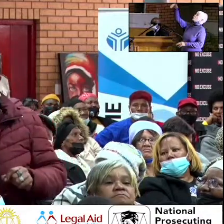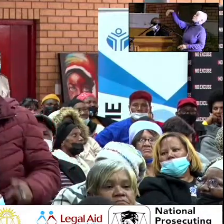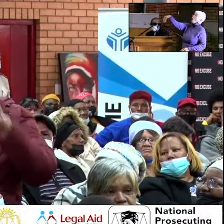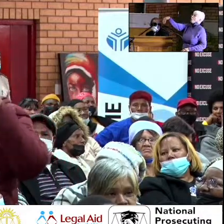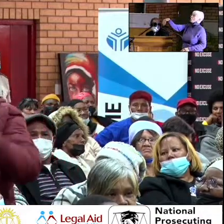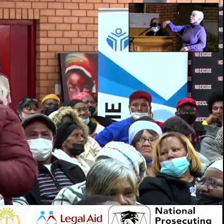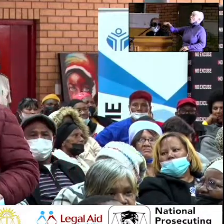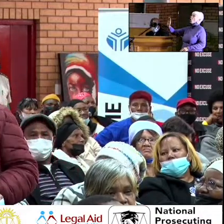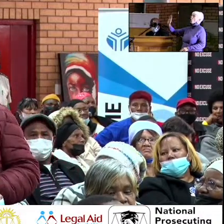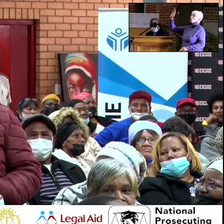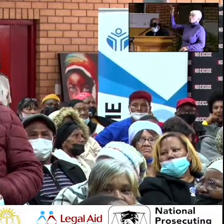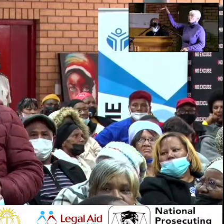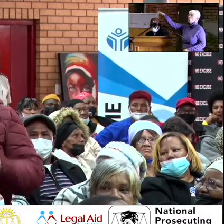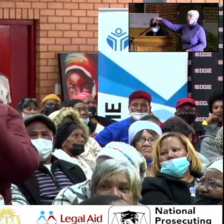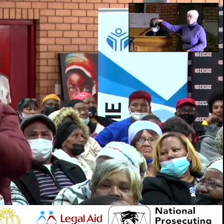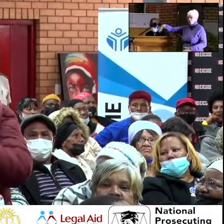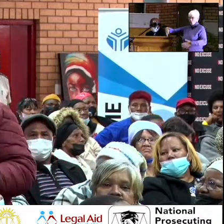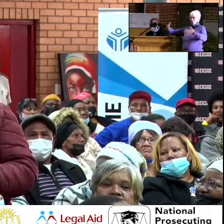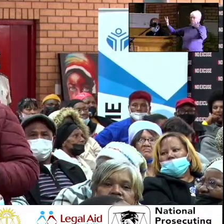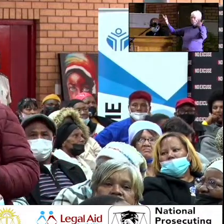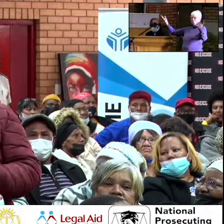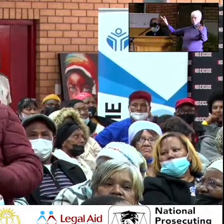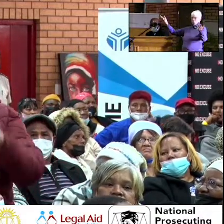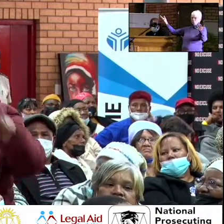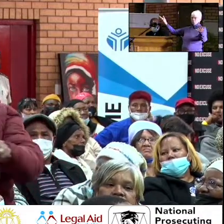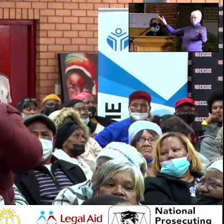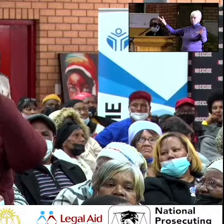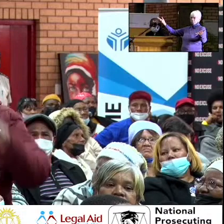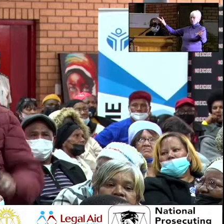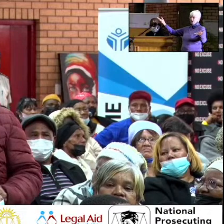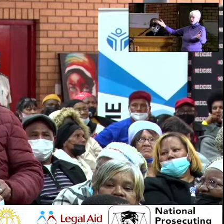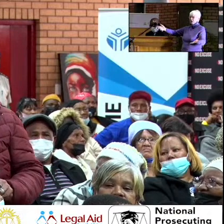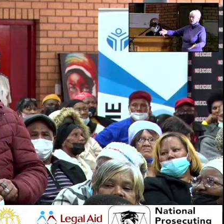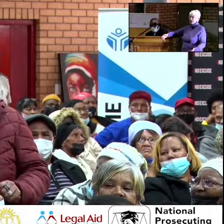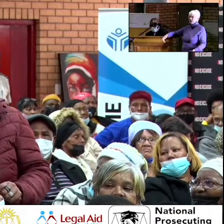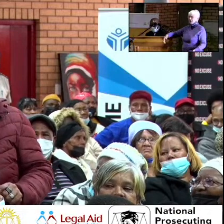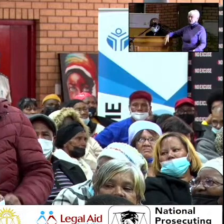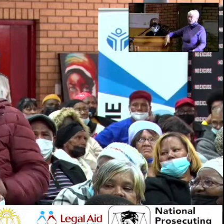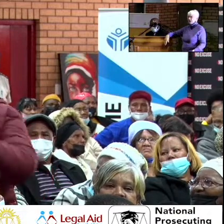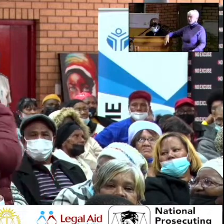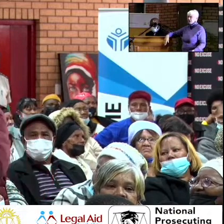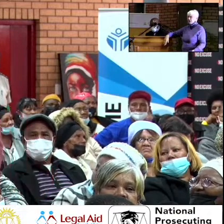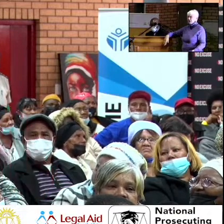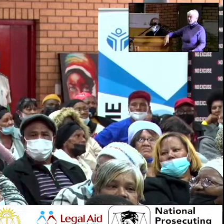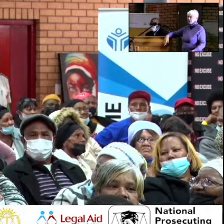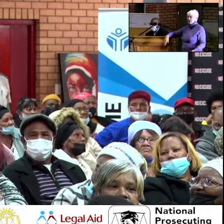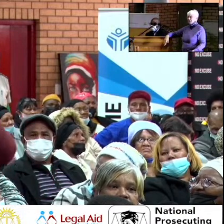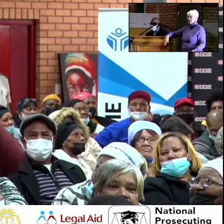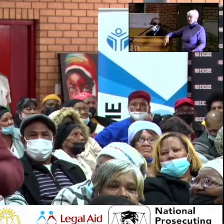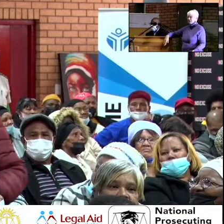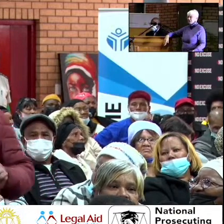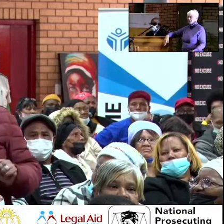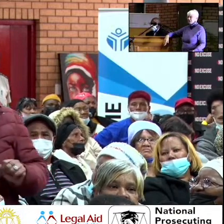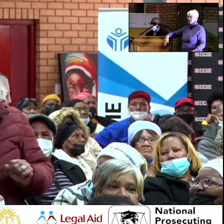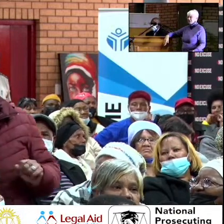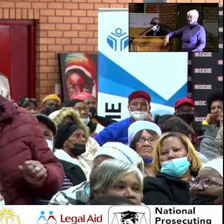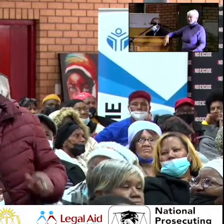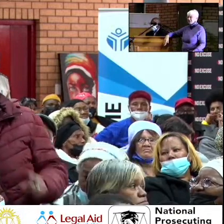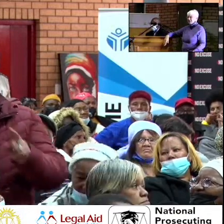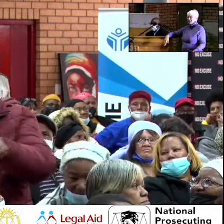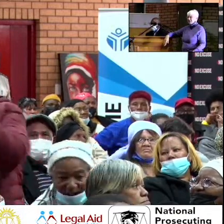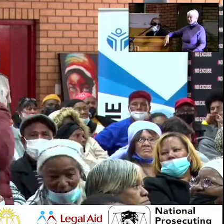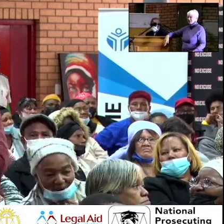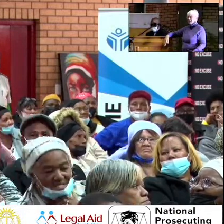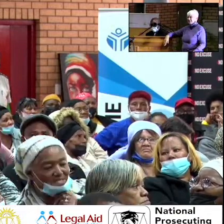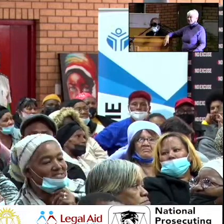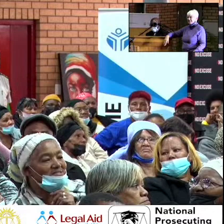affairs. Why? Why must the people stand in the queues? And especially where some of the grandmothers